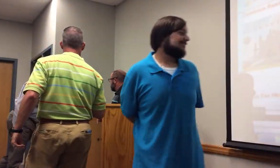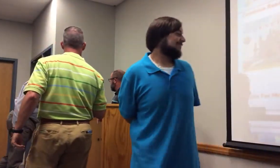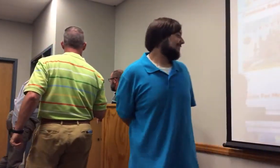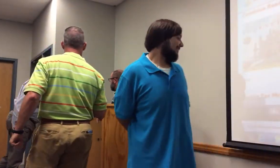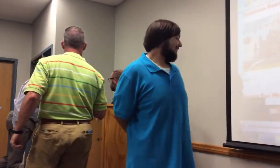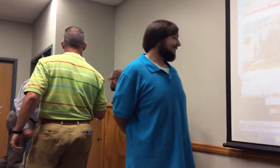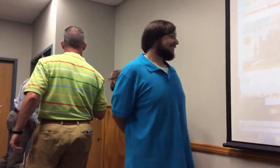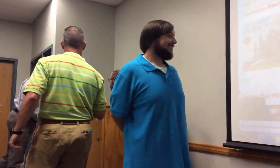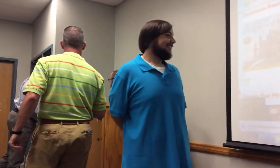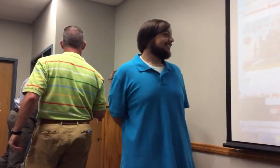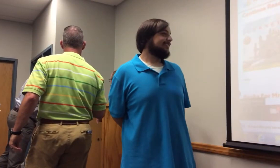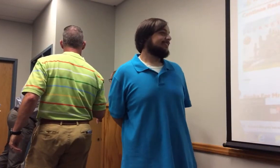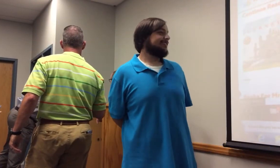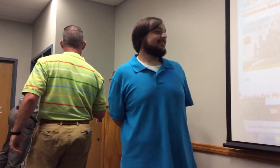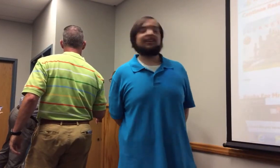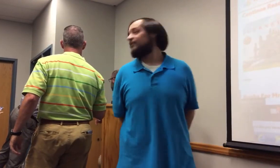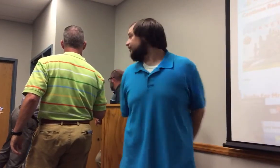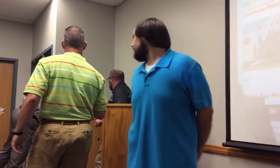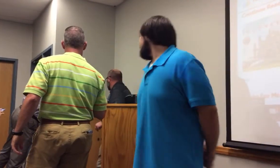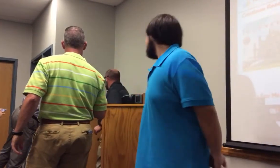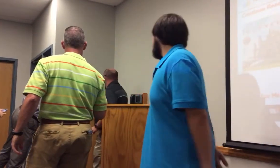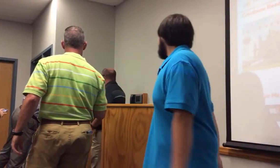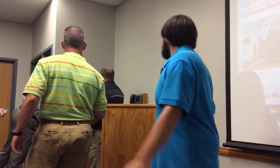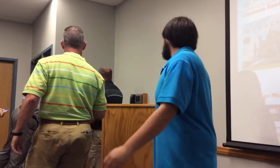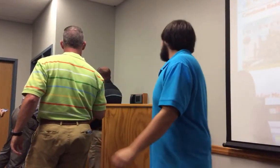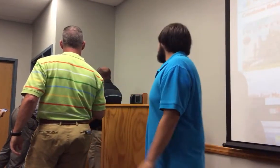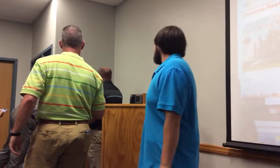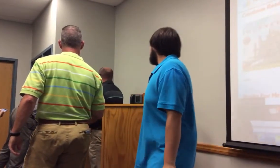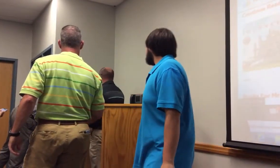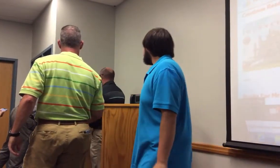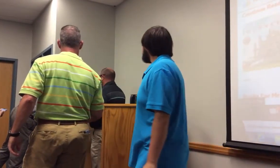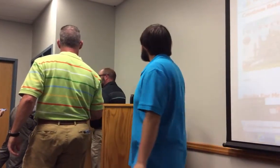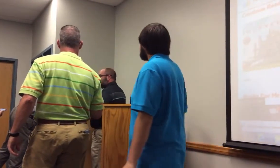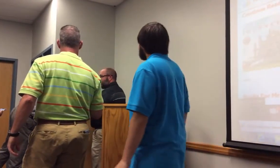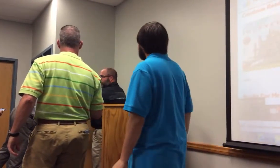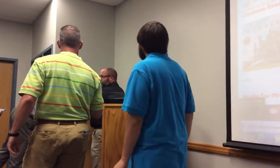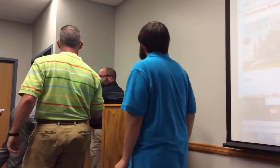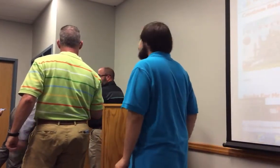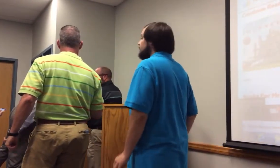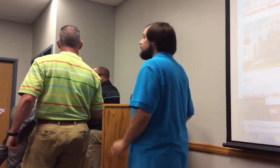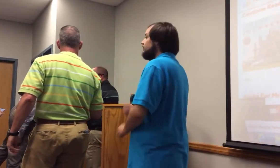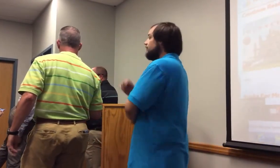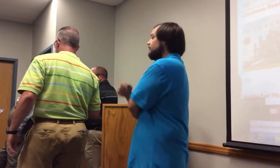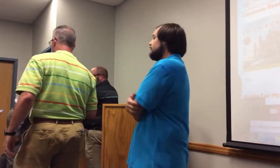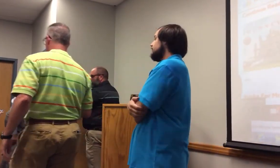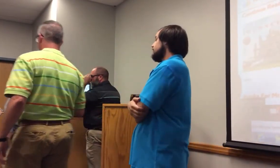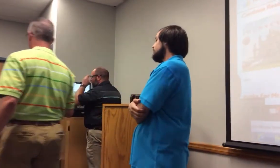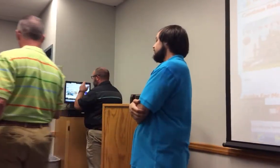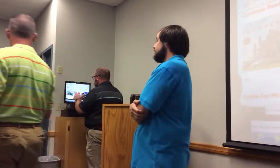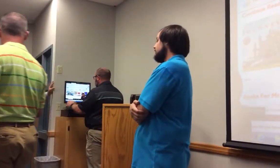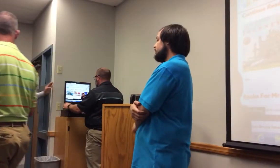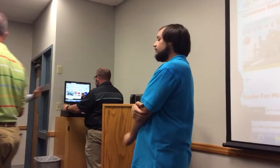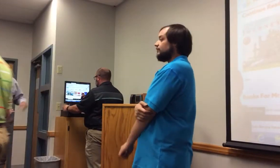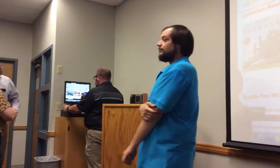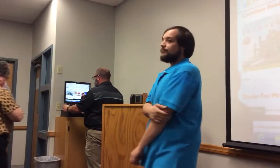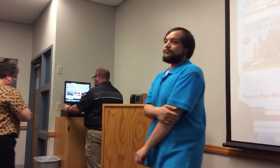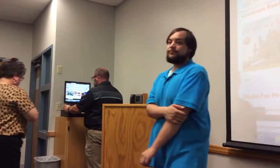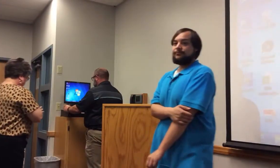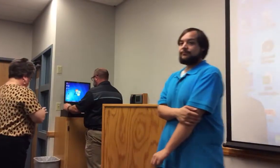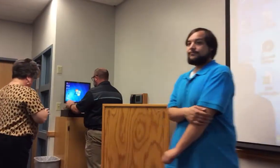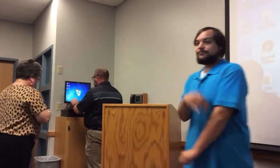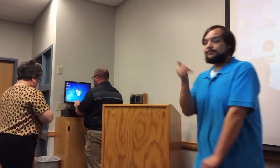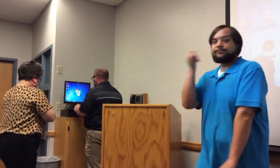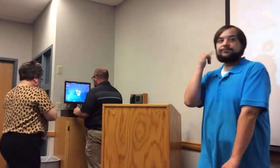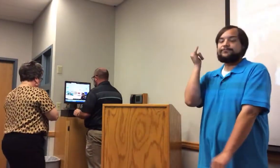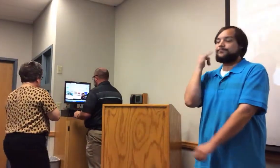us? We could try to call them. Yeah, let's just call them on that phone, Susan. Okay. That'll work, as long as we